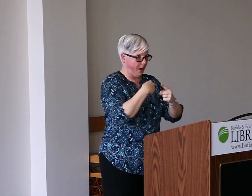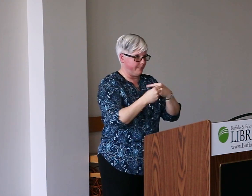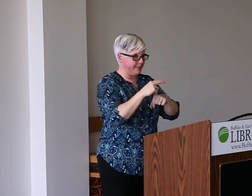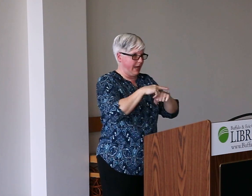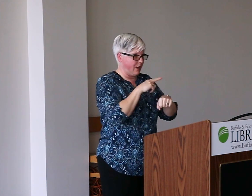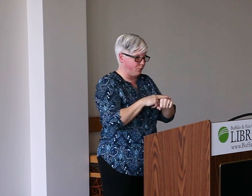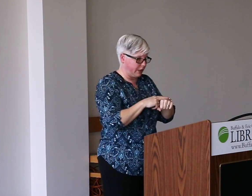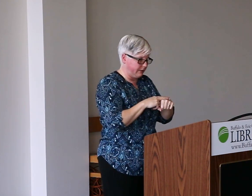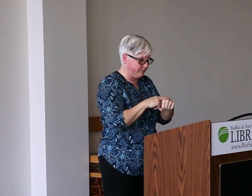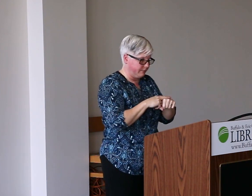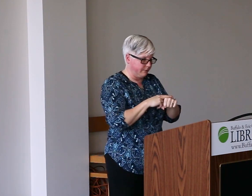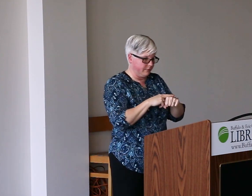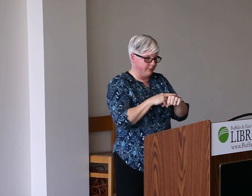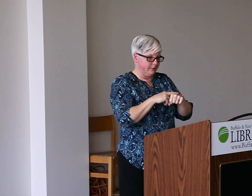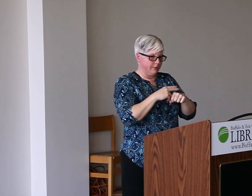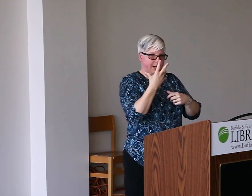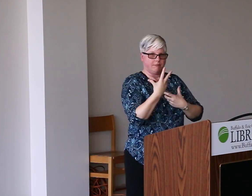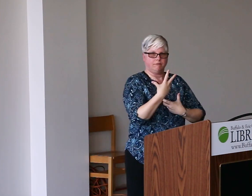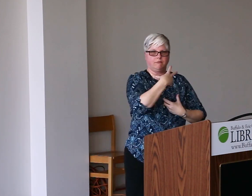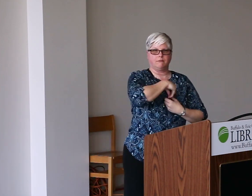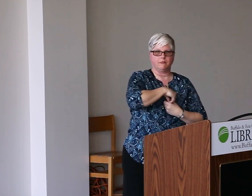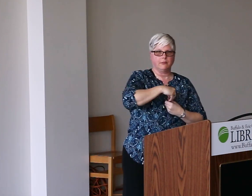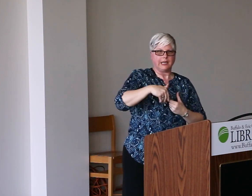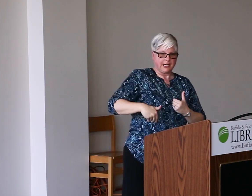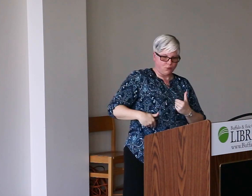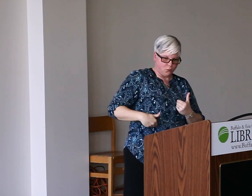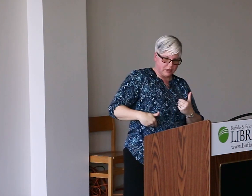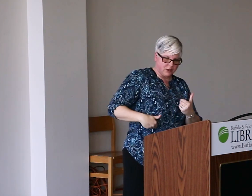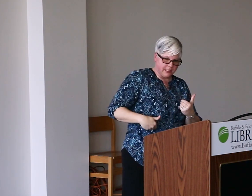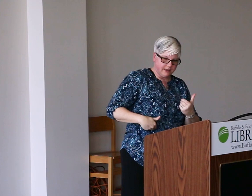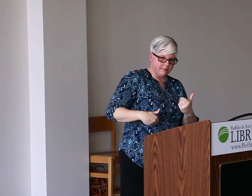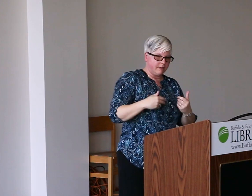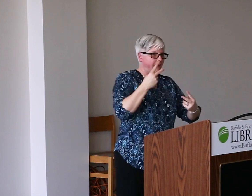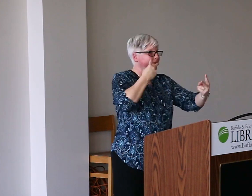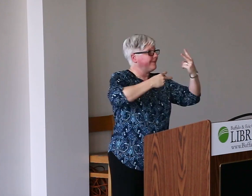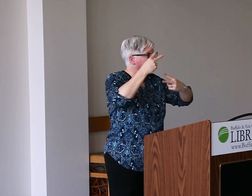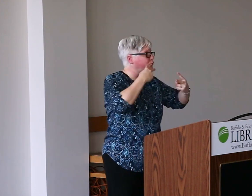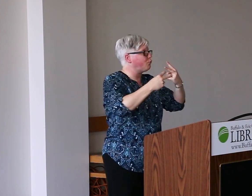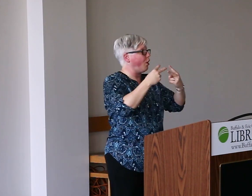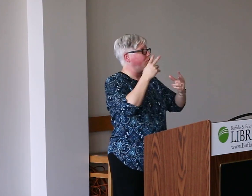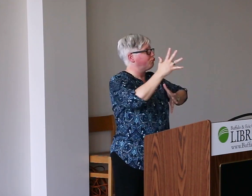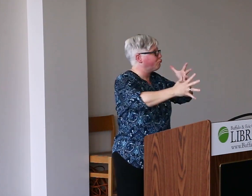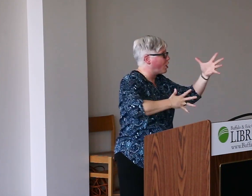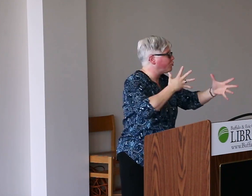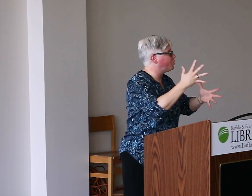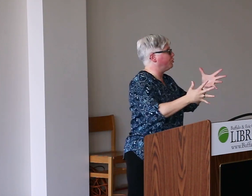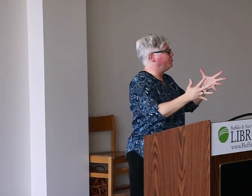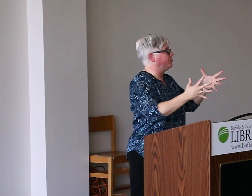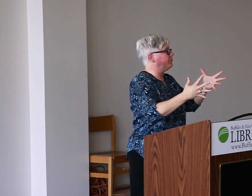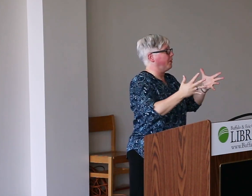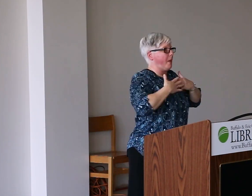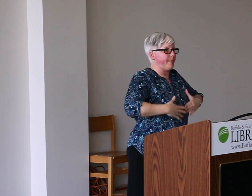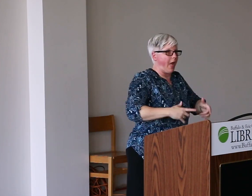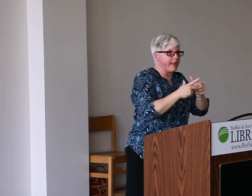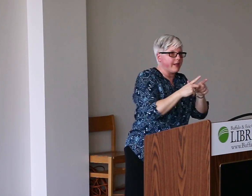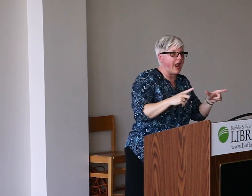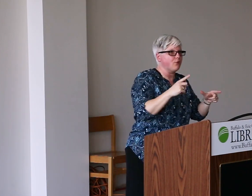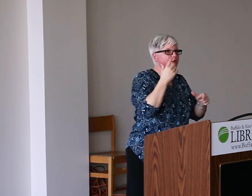naturally. Sign language comes naturally. And it's like intuition, it's visual, it's gesturing, it's